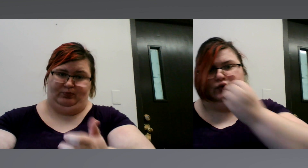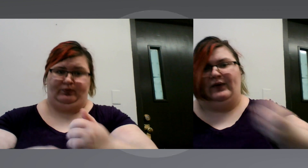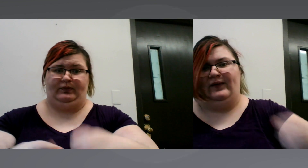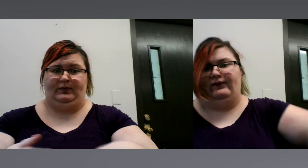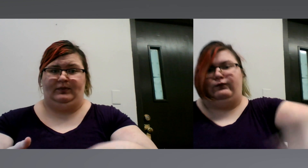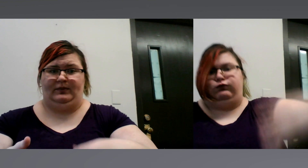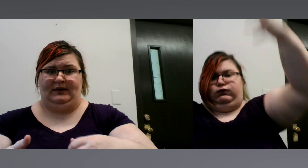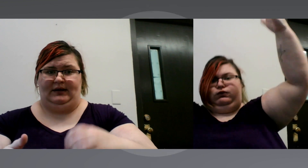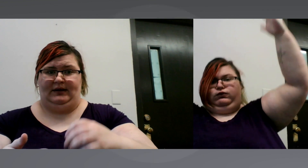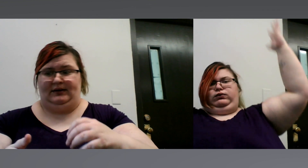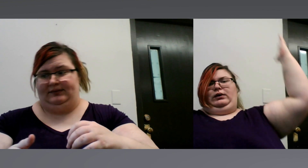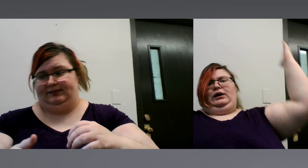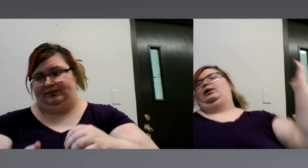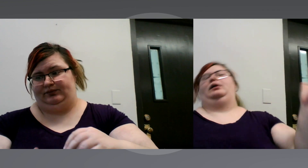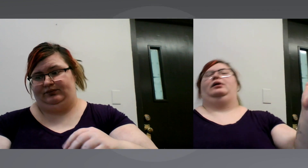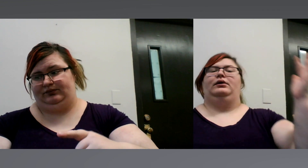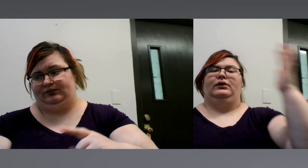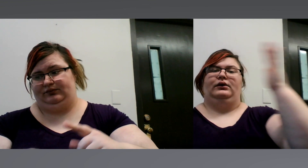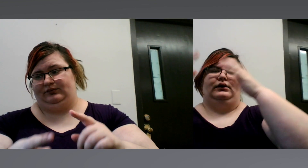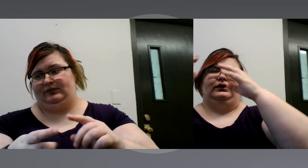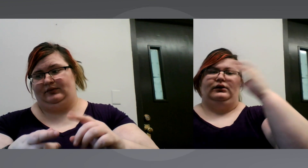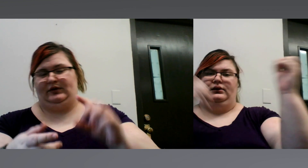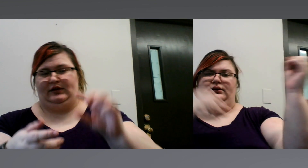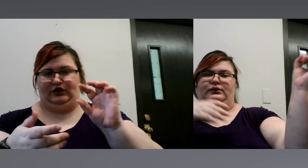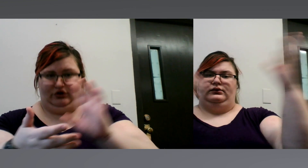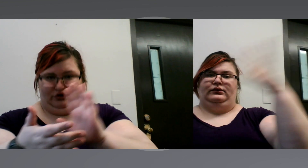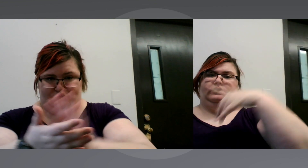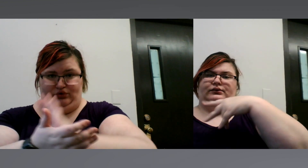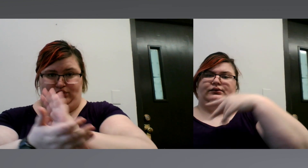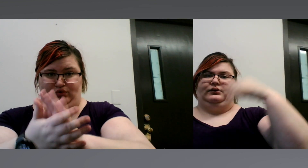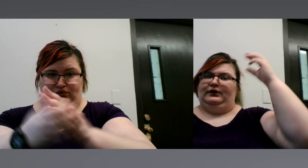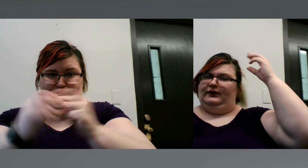she saw Adam, the most gorgeous guy that has ever stepped